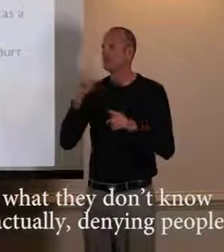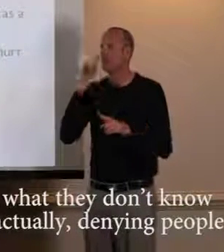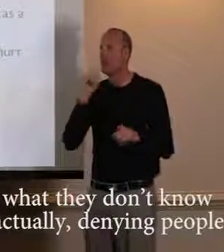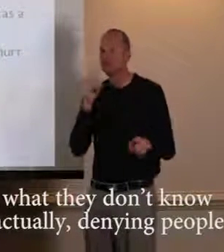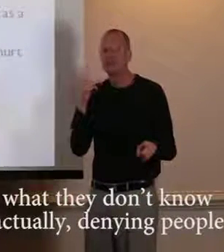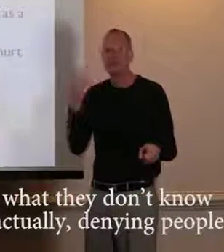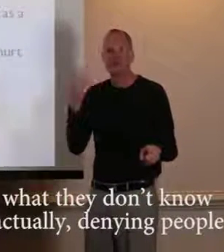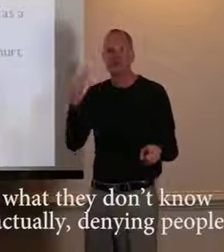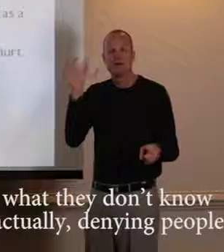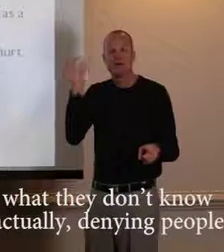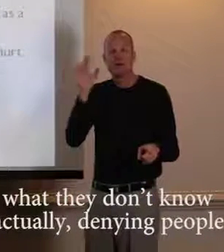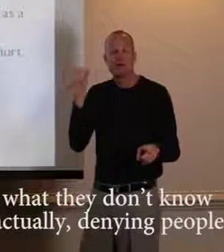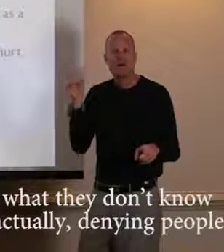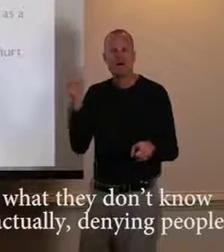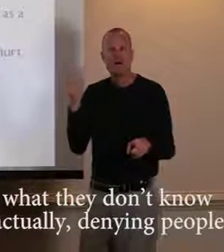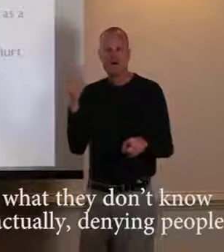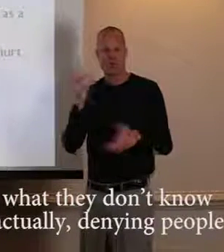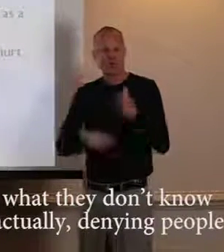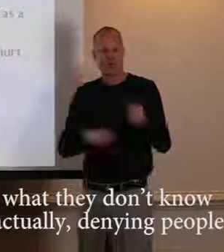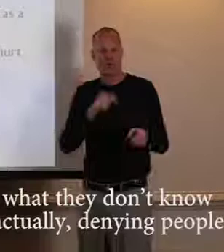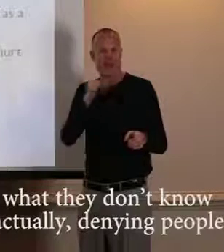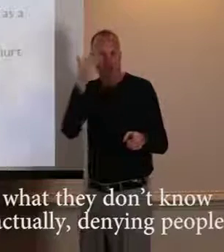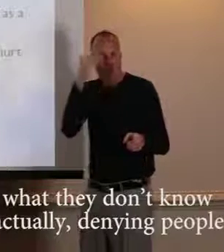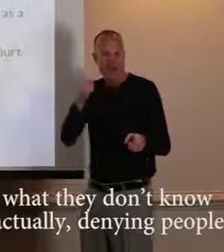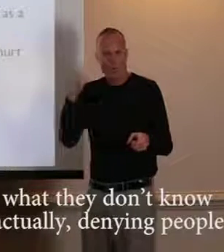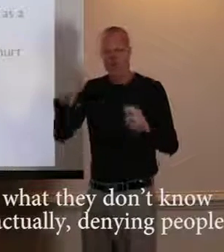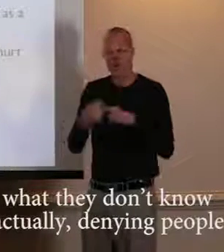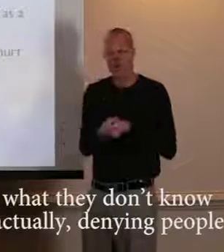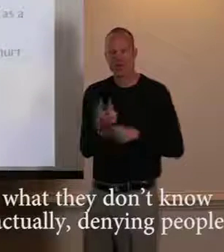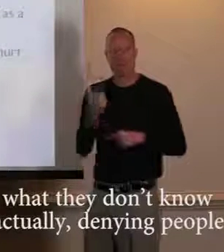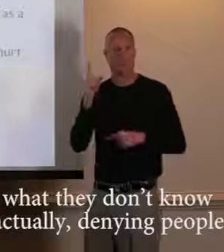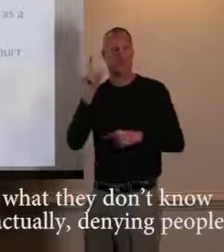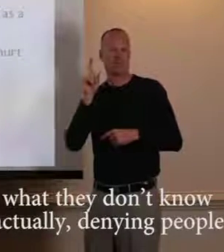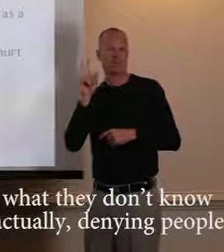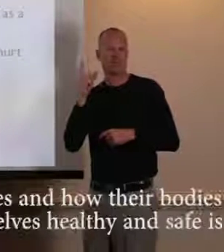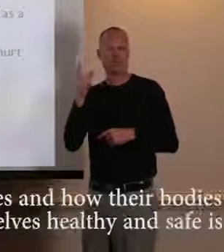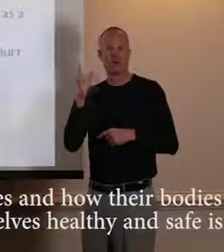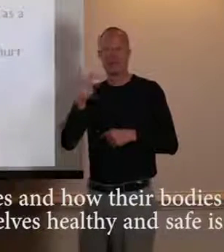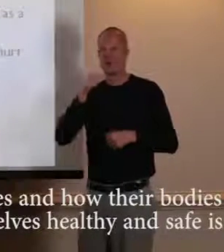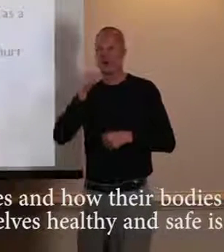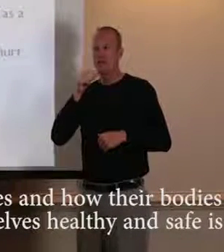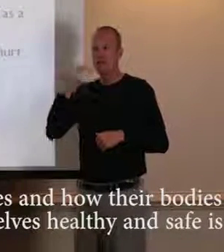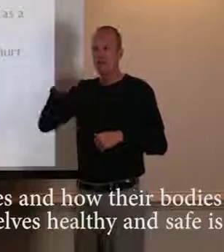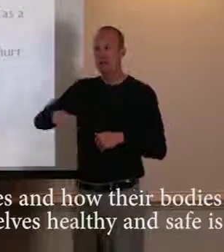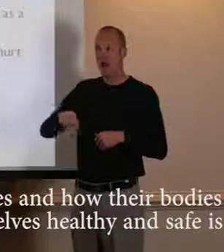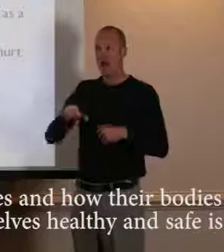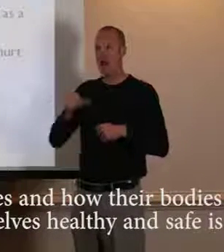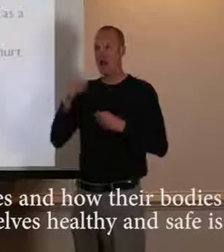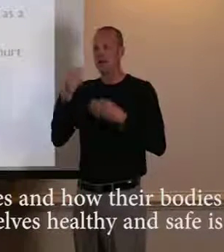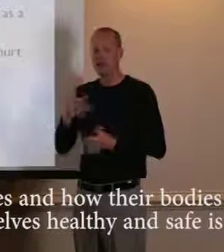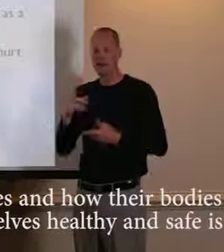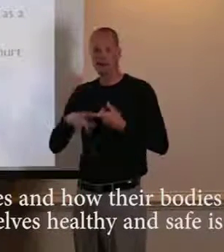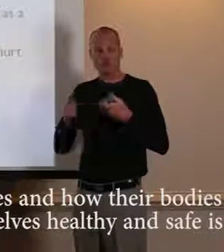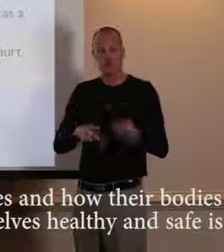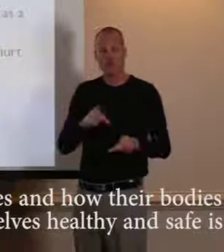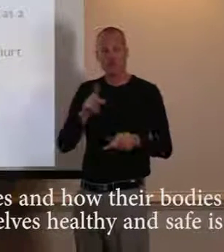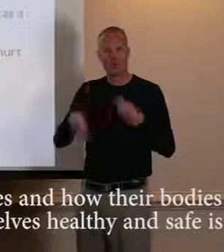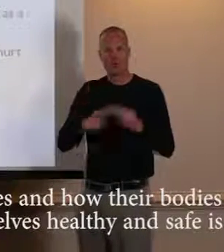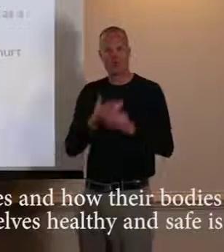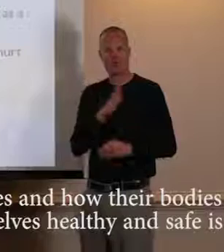well, what they don't know won't hurt them, right? But actually, denying people information about their bodies and how their bodies work and